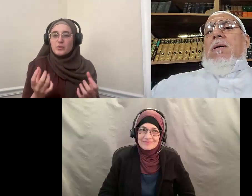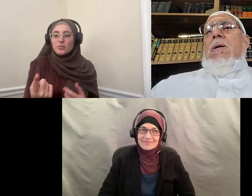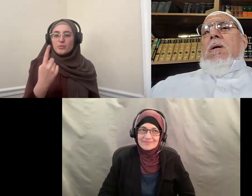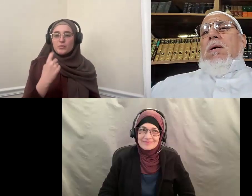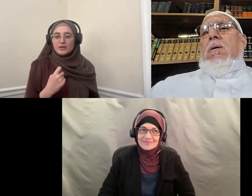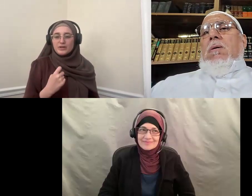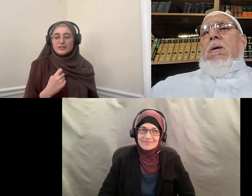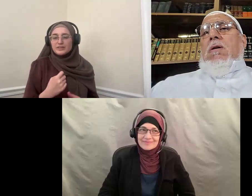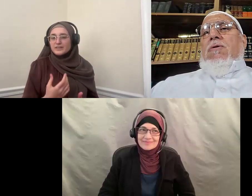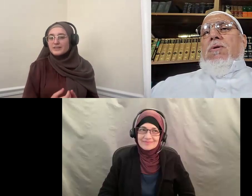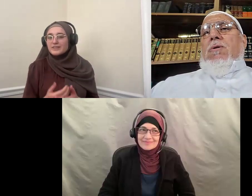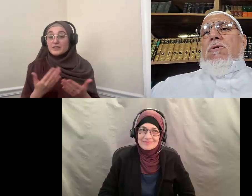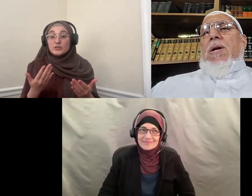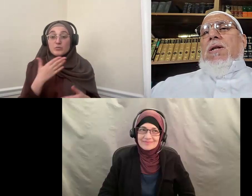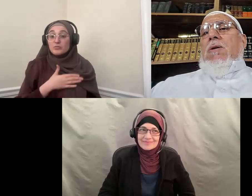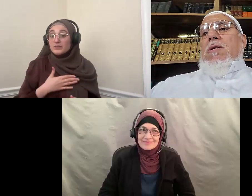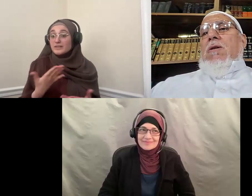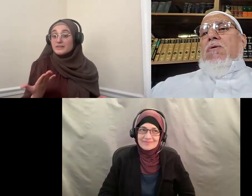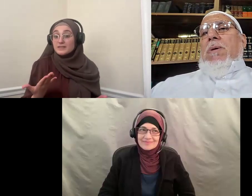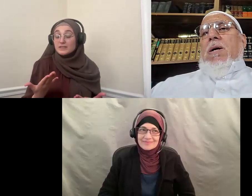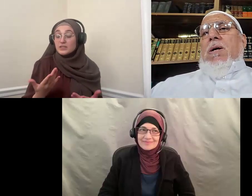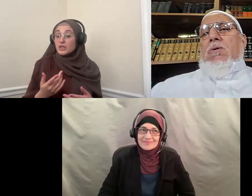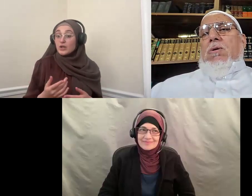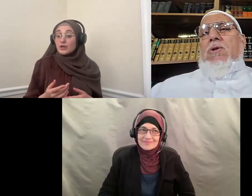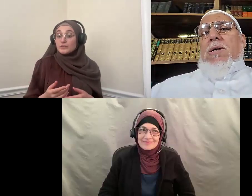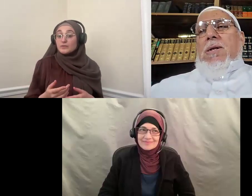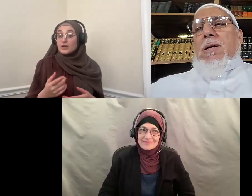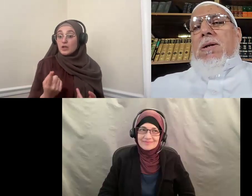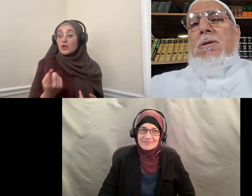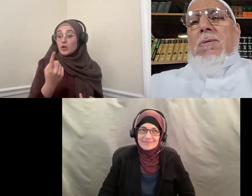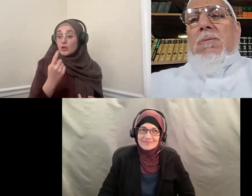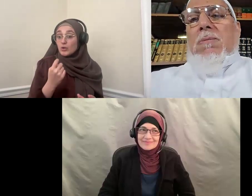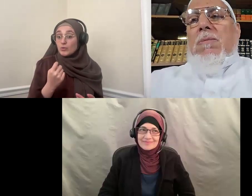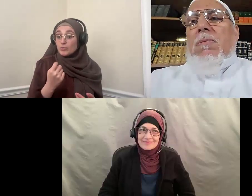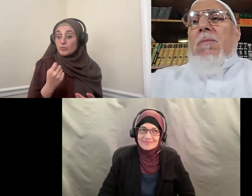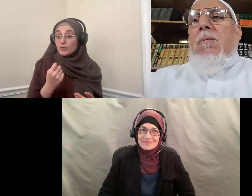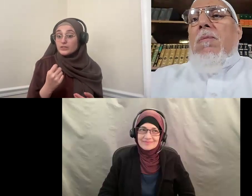please, if you could read the question for me or translate it.